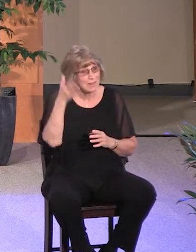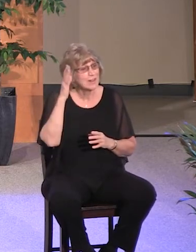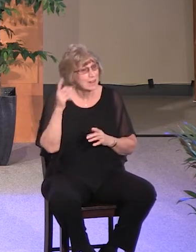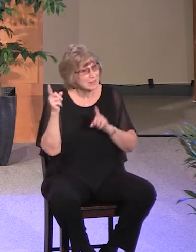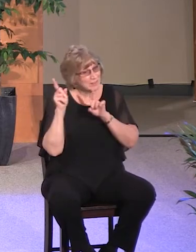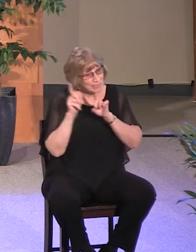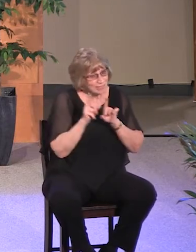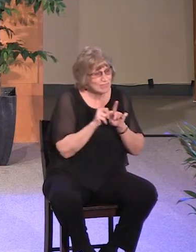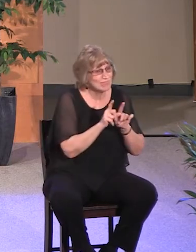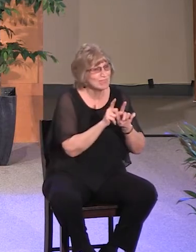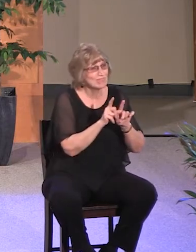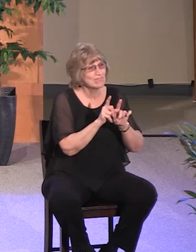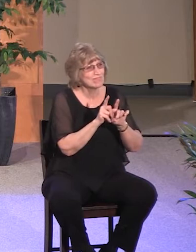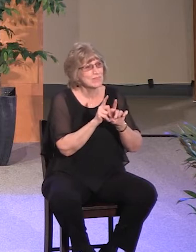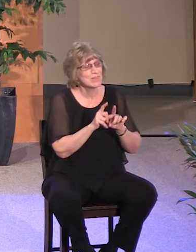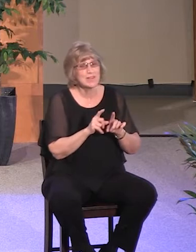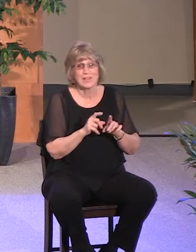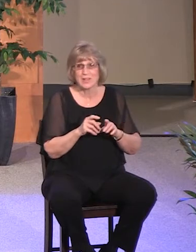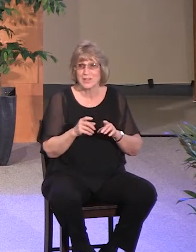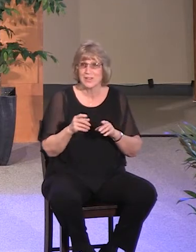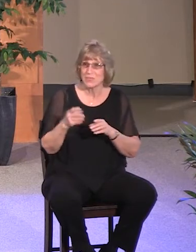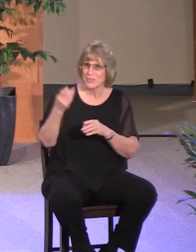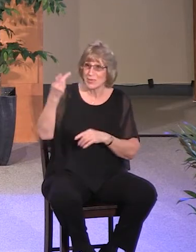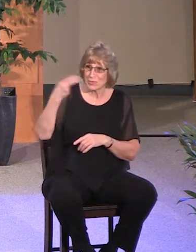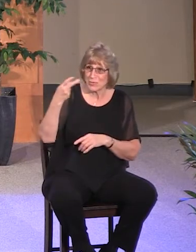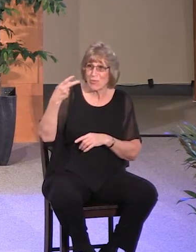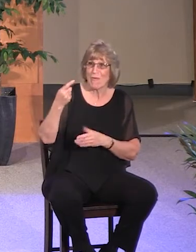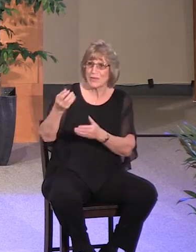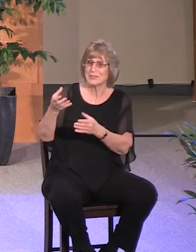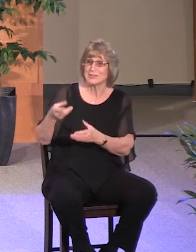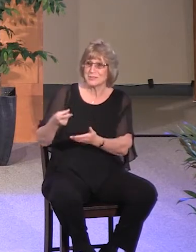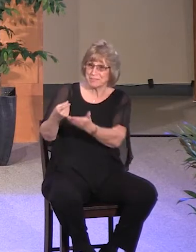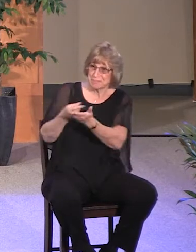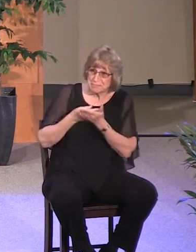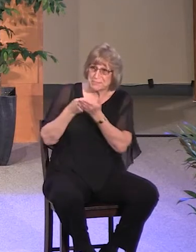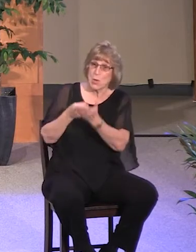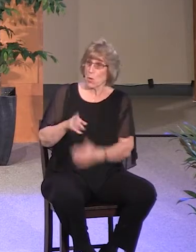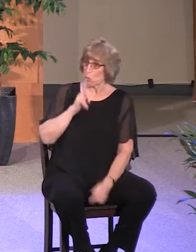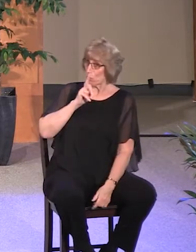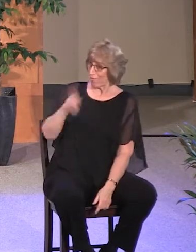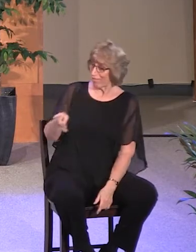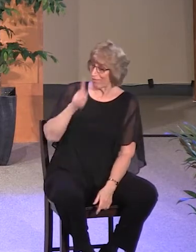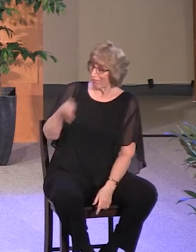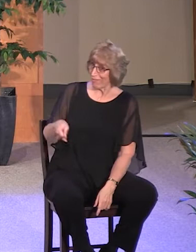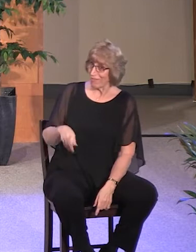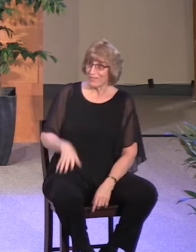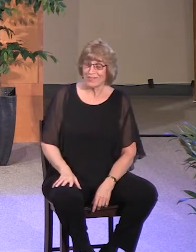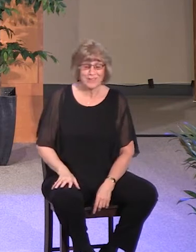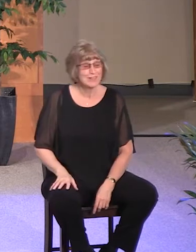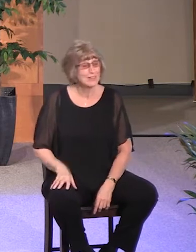me. And we're constantly having this dialogue back and forth. And I'm like, oh, really? You know, and it's that kind of thing. And that's